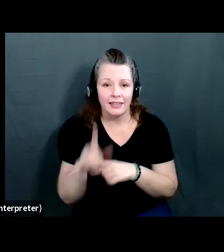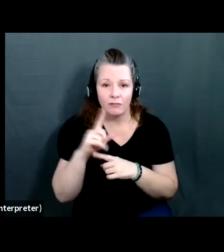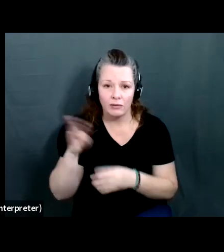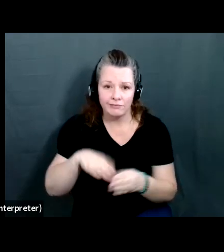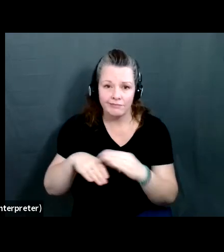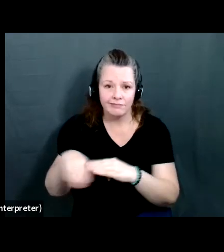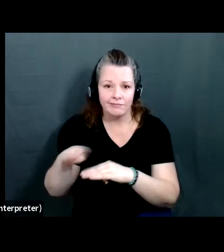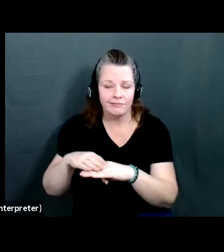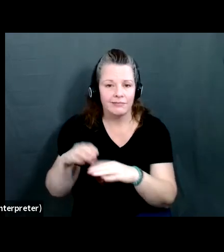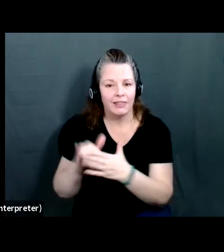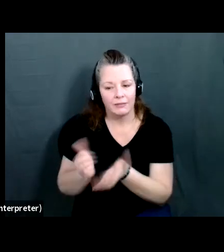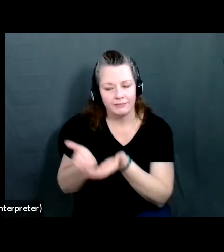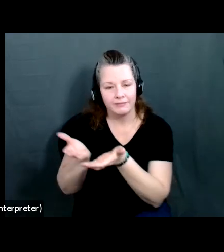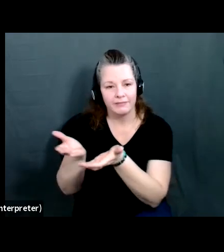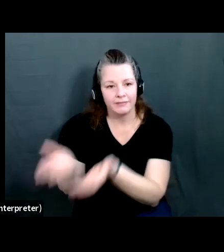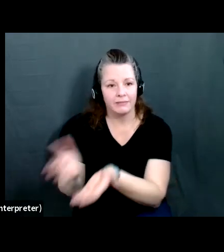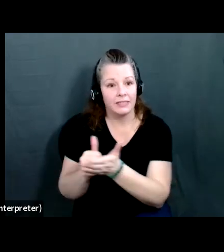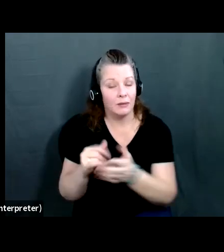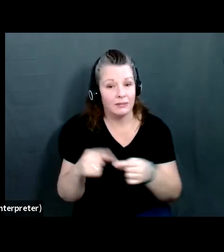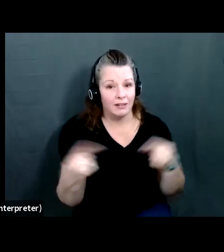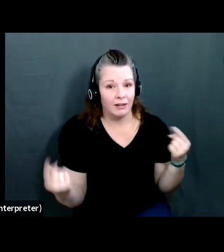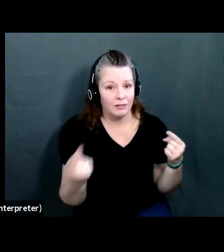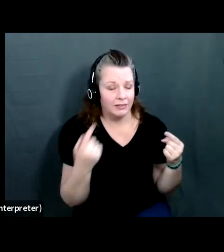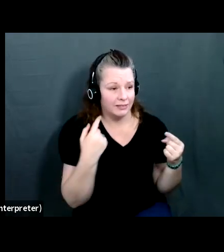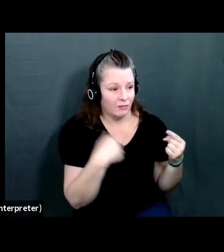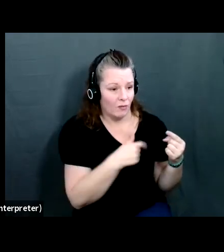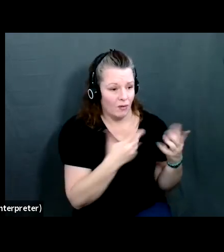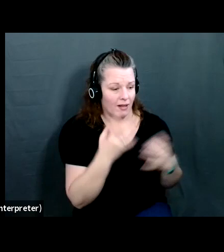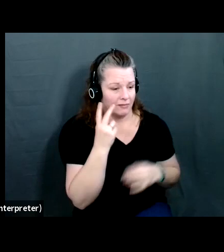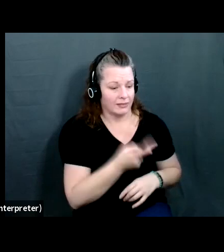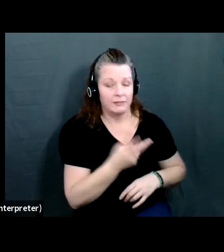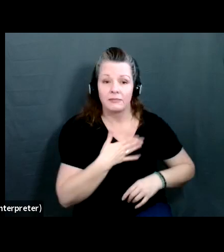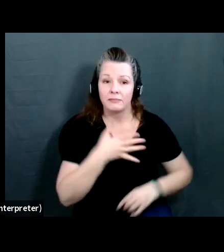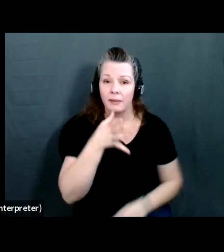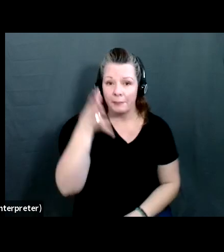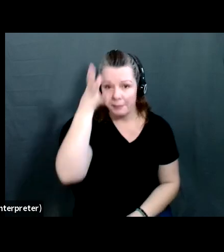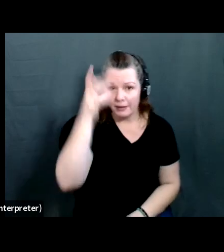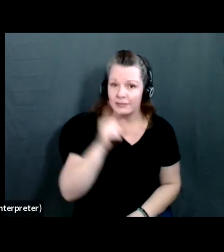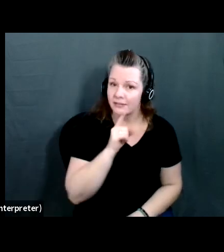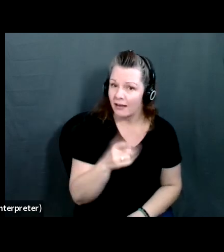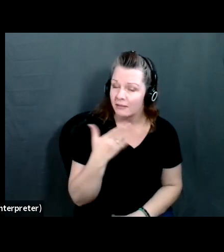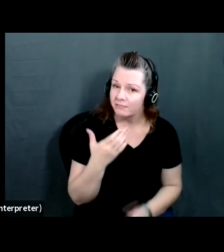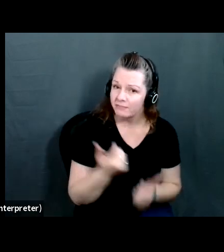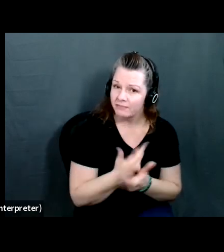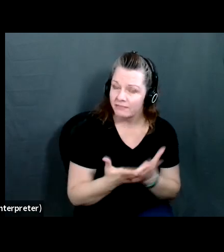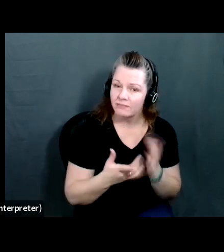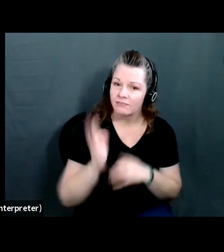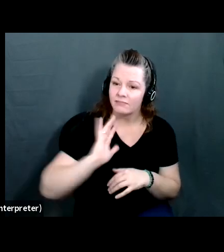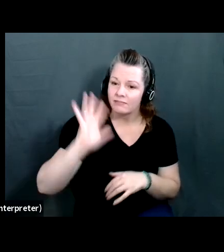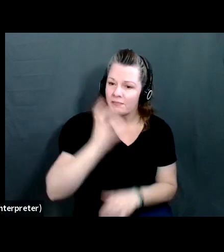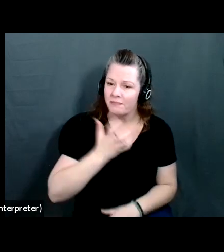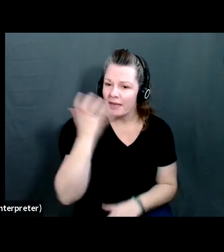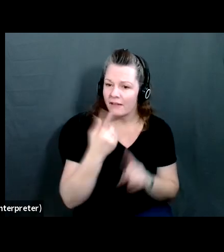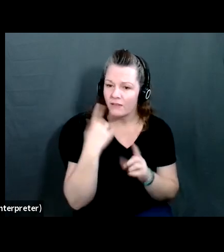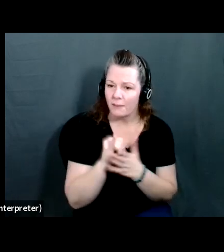in contrast and comparison. My parents, I am that I am, once mad for the scent of